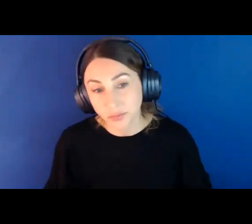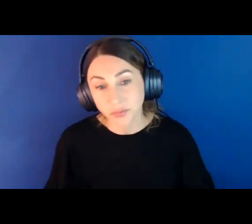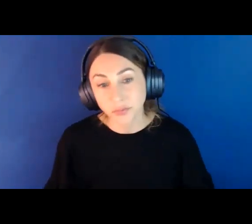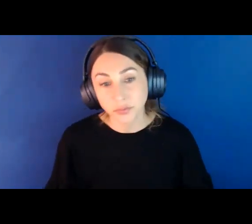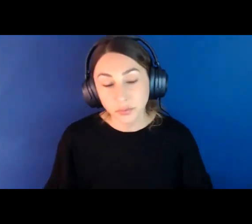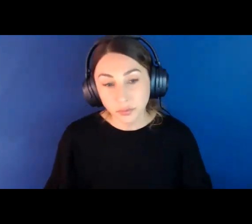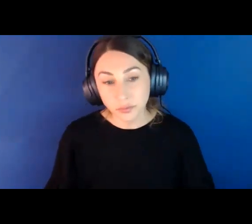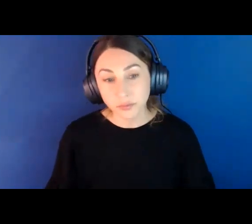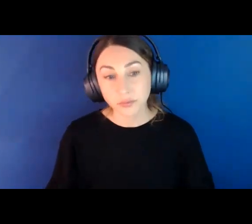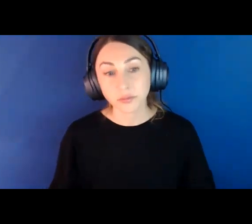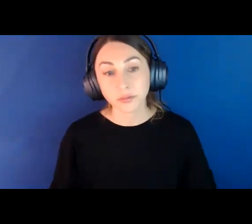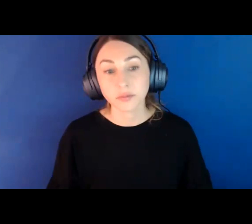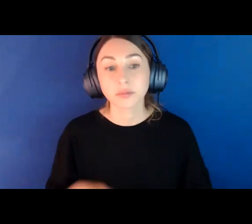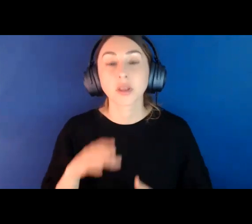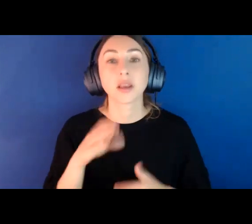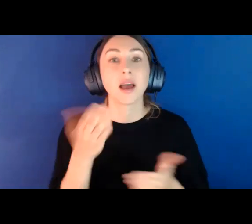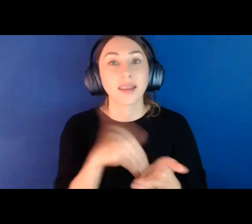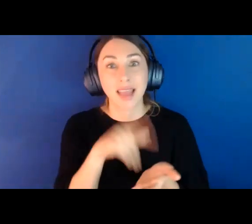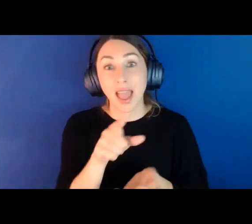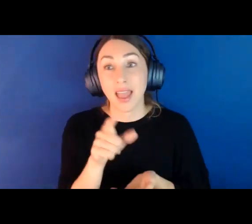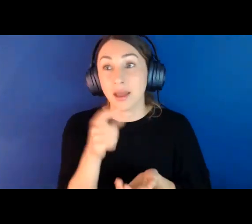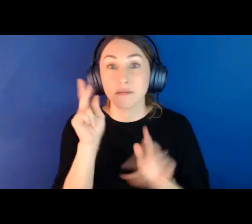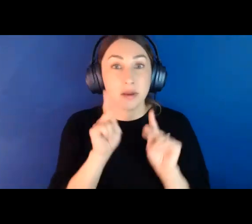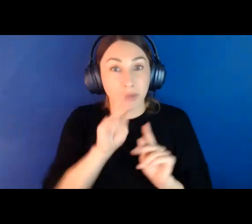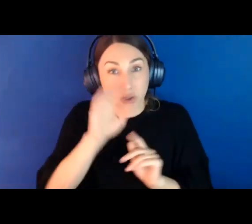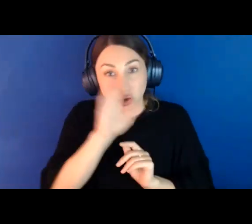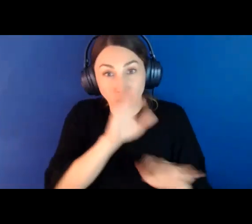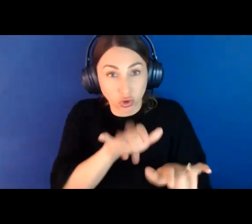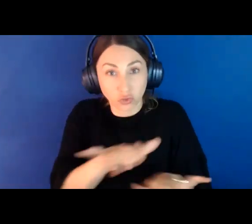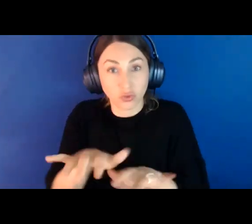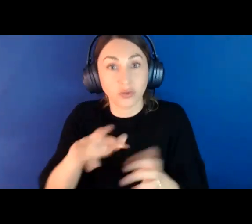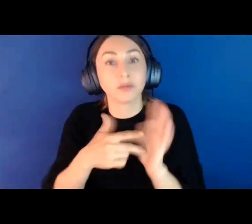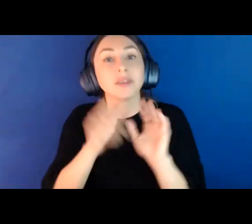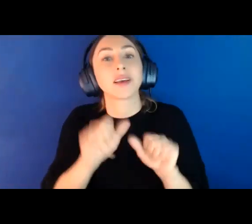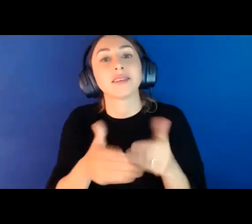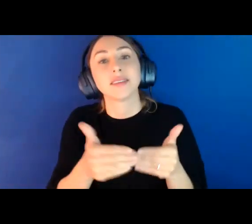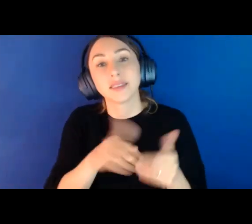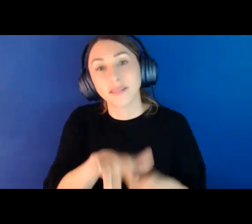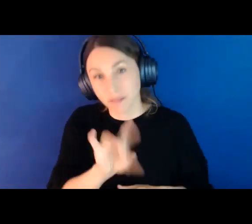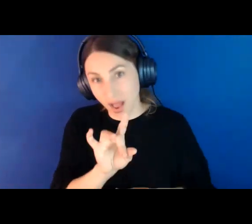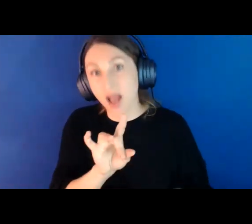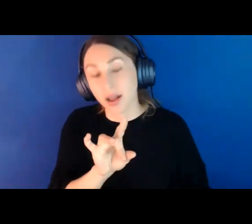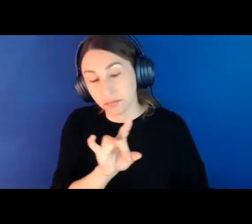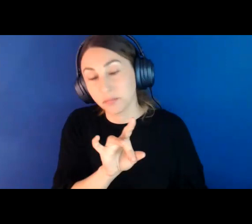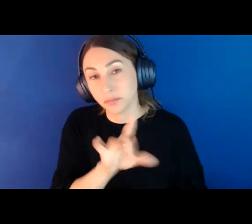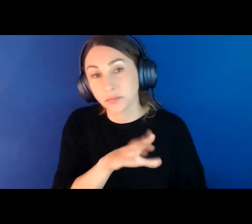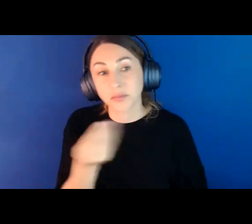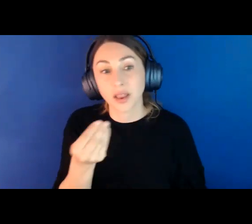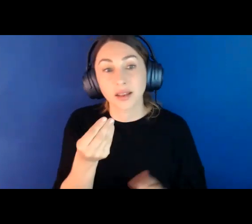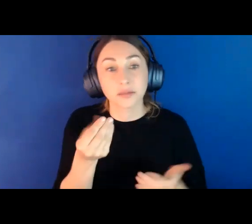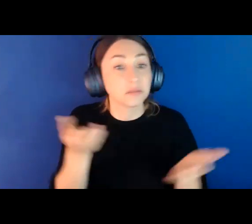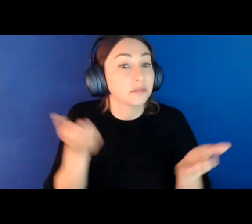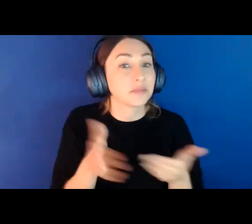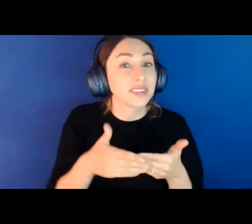make, again, search engines have more access to you, and it will make finding the information